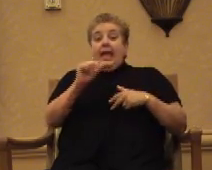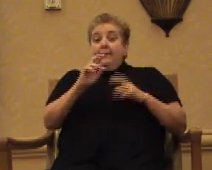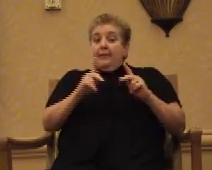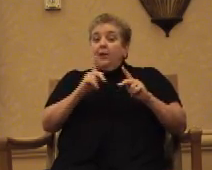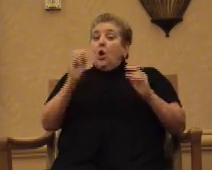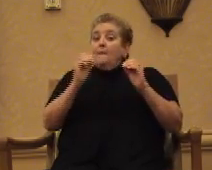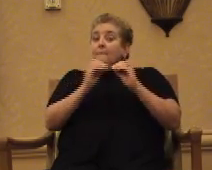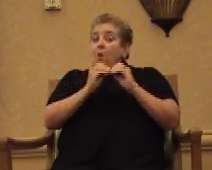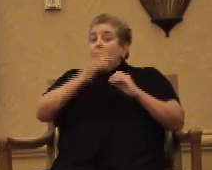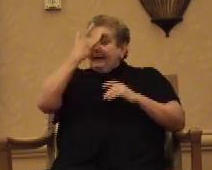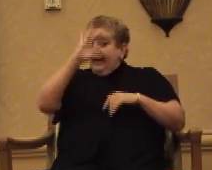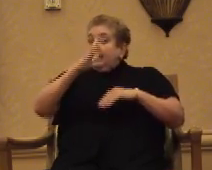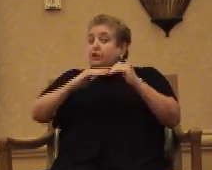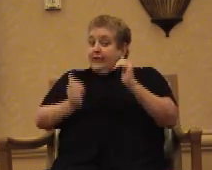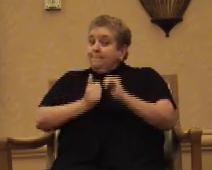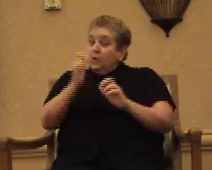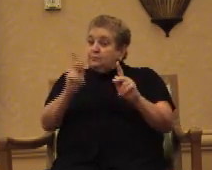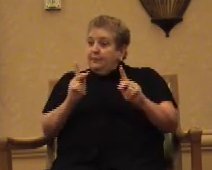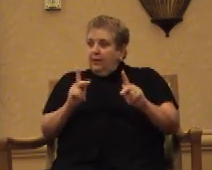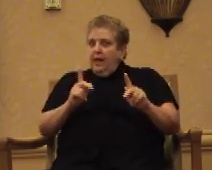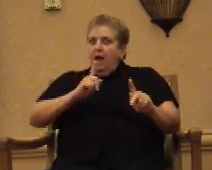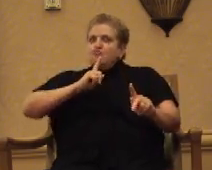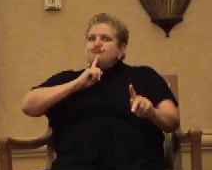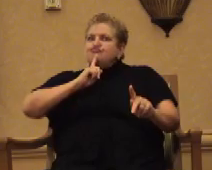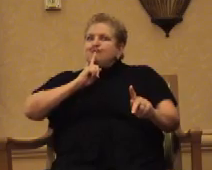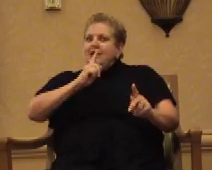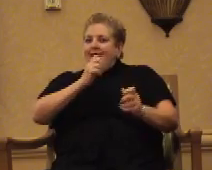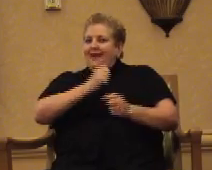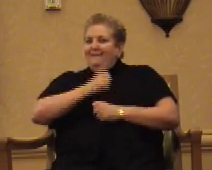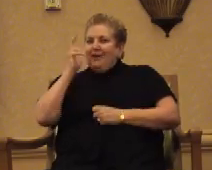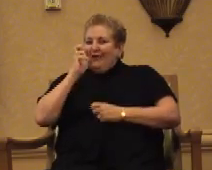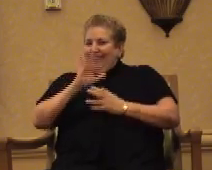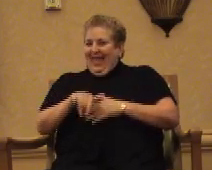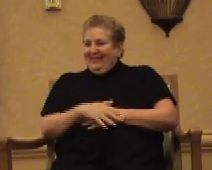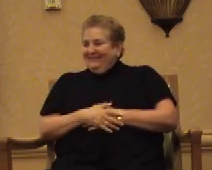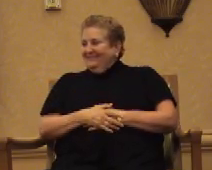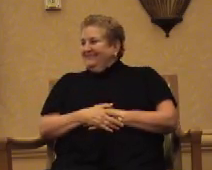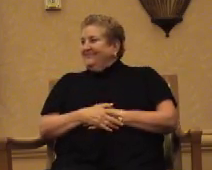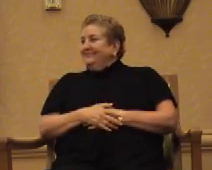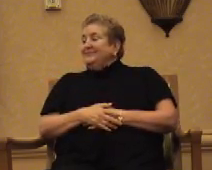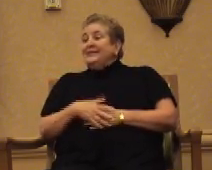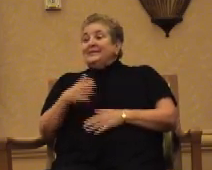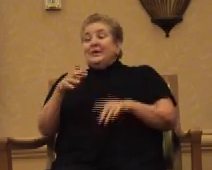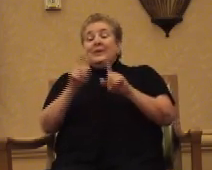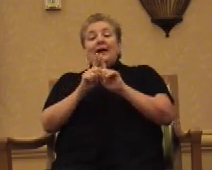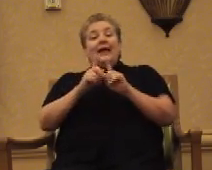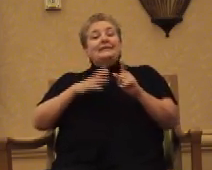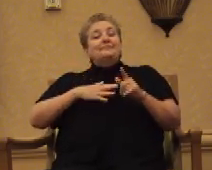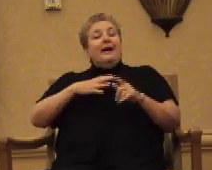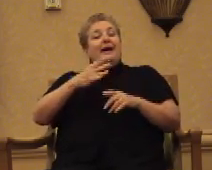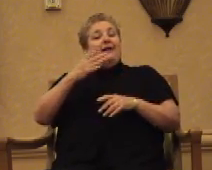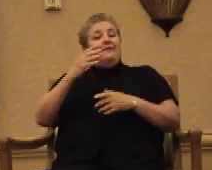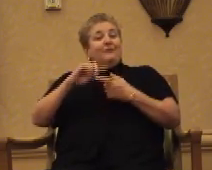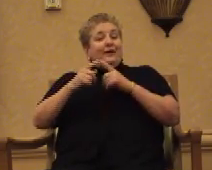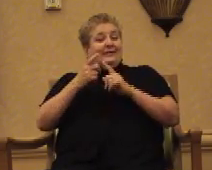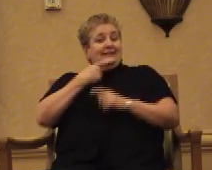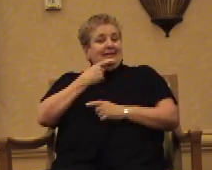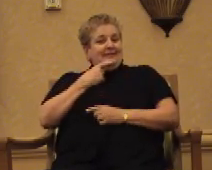most people. I really love that. And as my friend Scott would say, you will not hear that in an